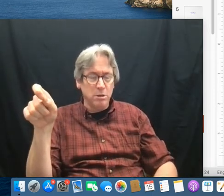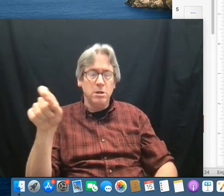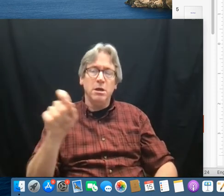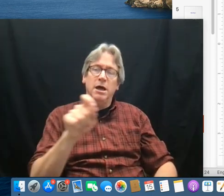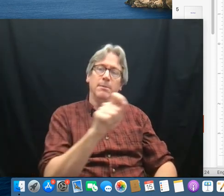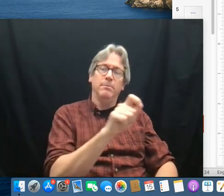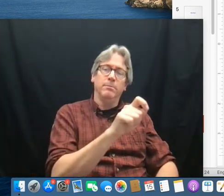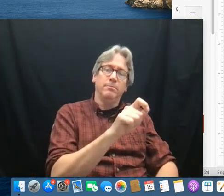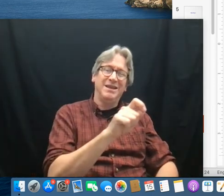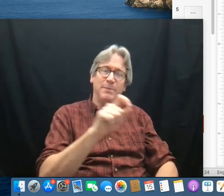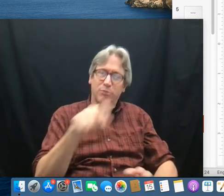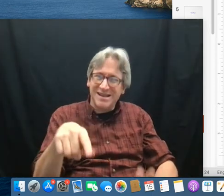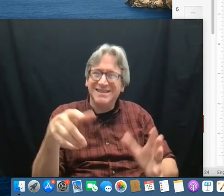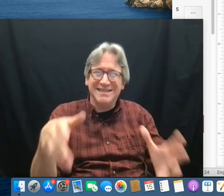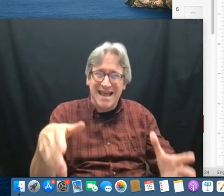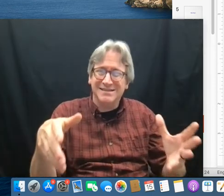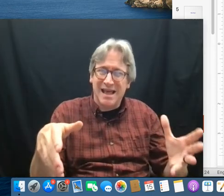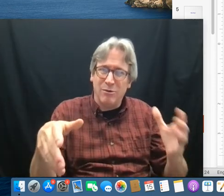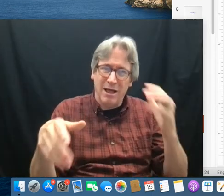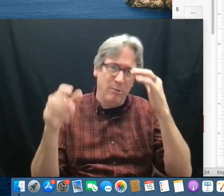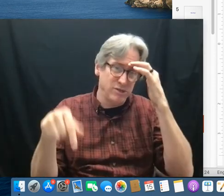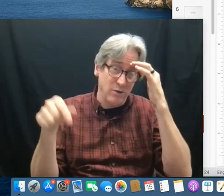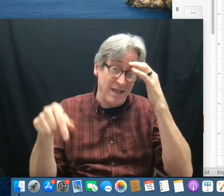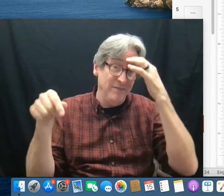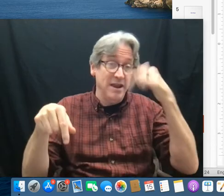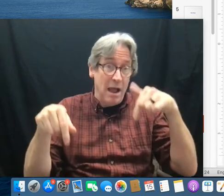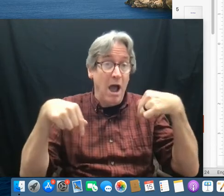But for right now, I want you to look at SVO, OSV.